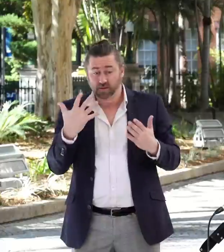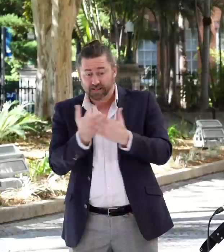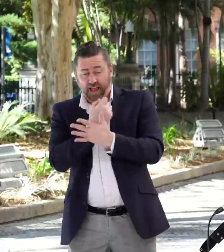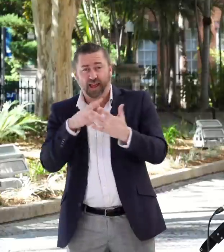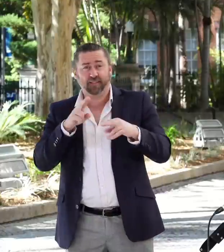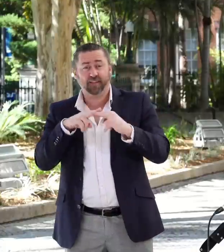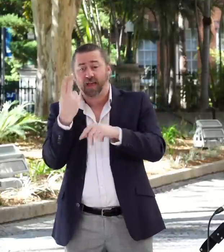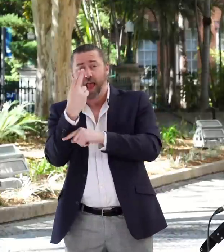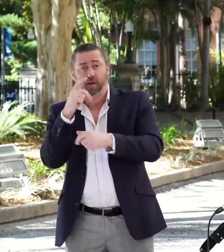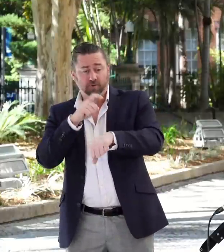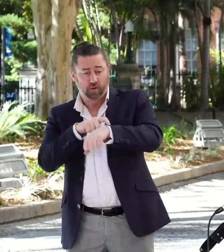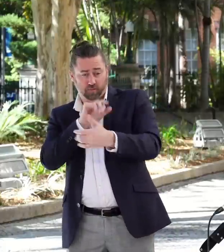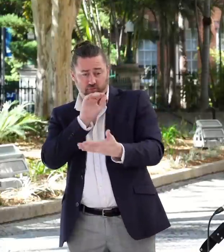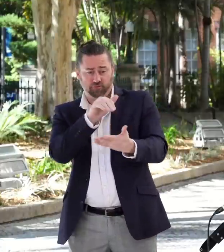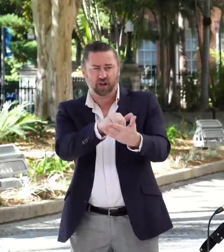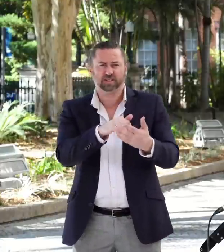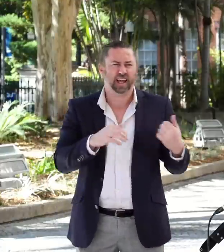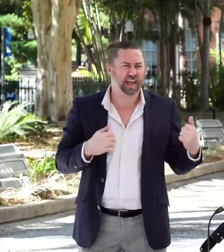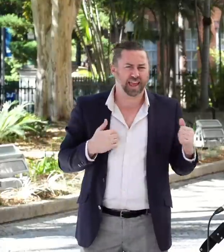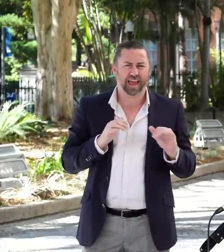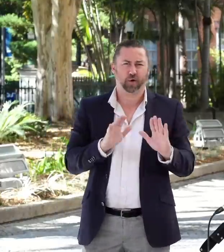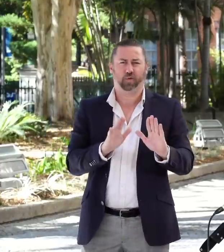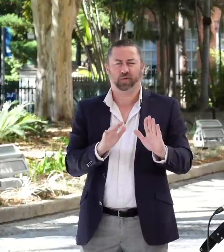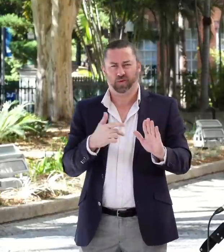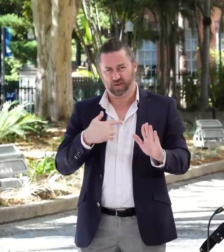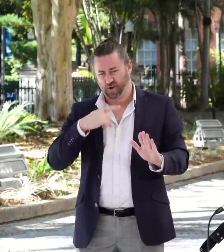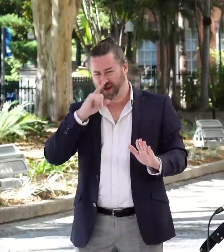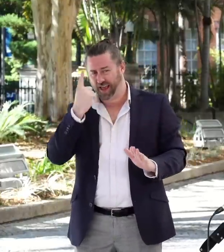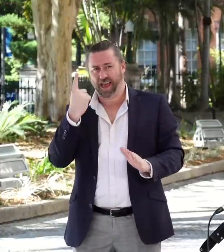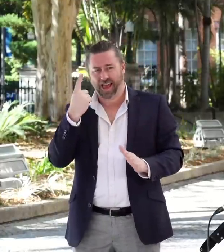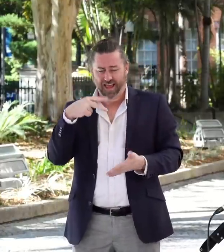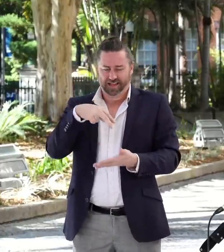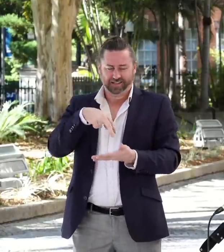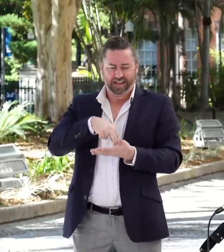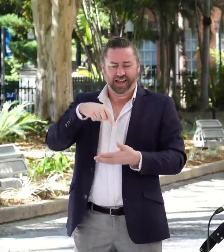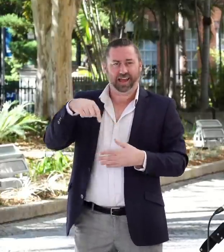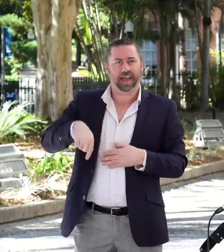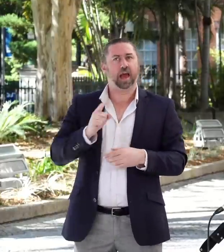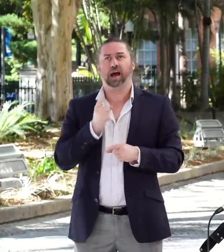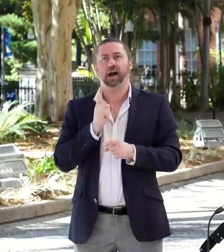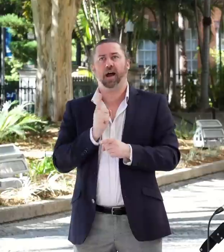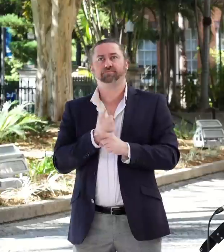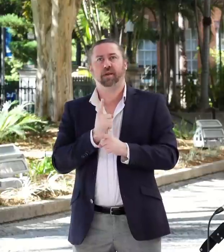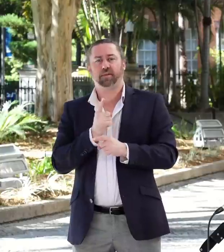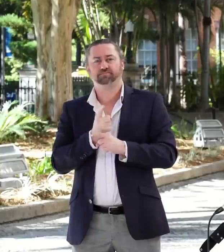Oh, look, it would be completely inappropriate for me to stand here and try to